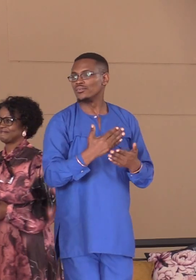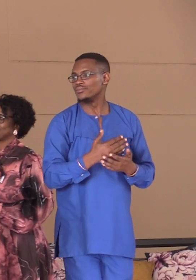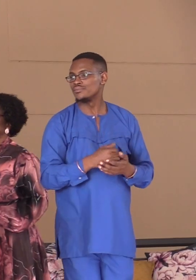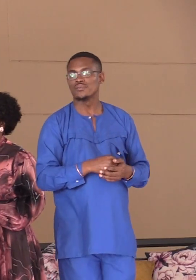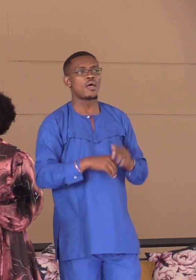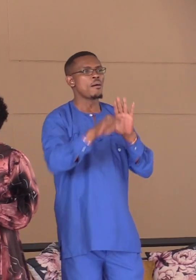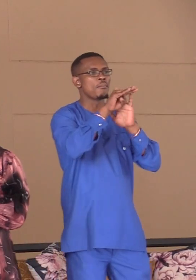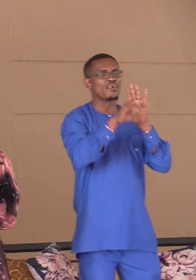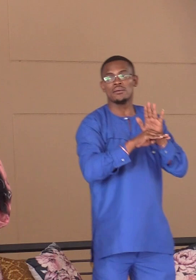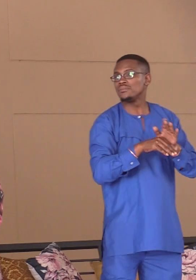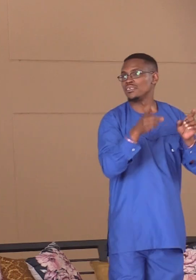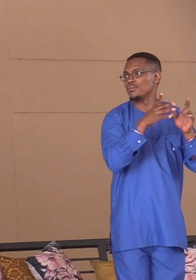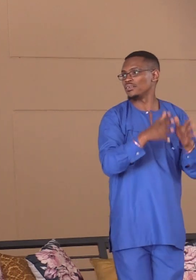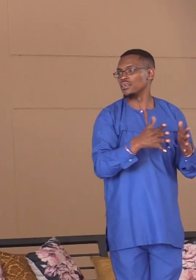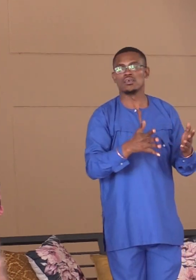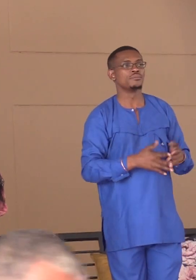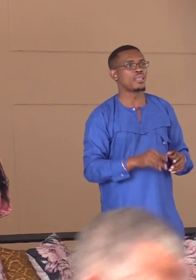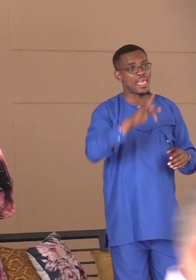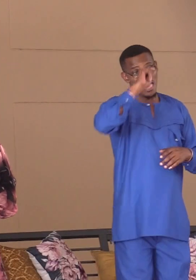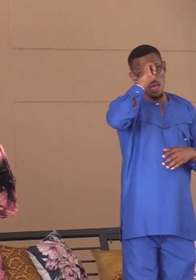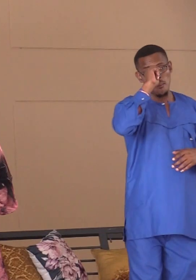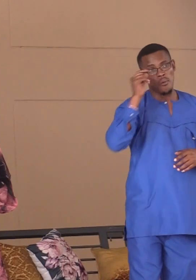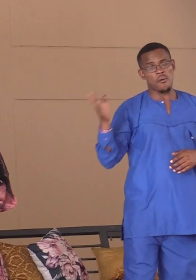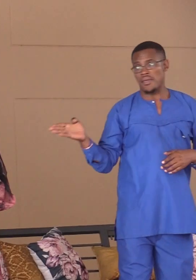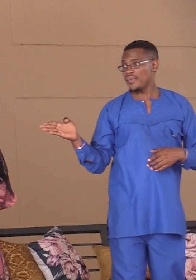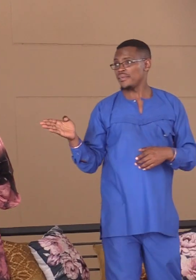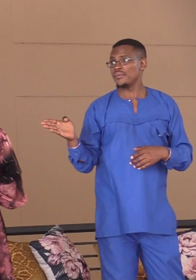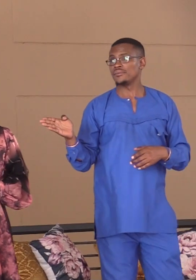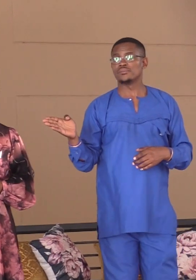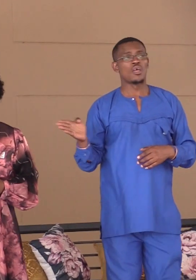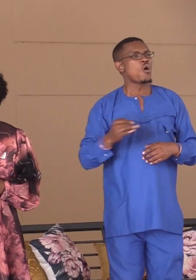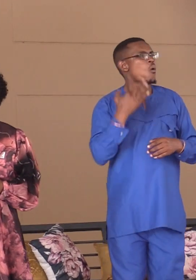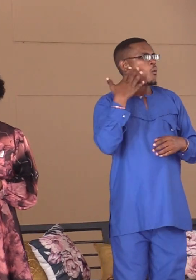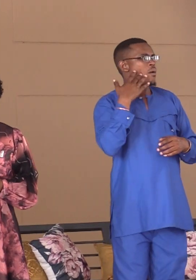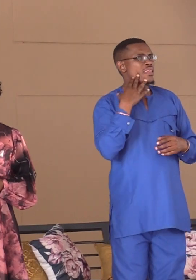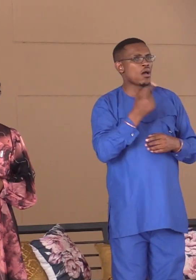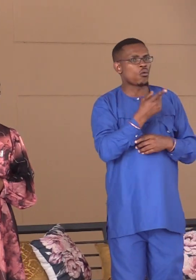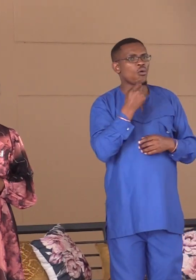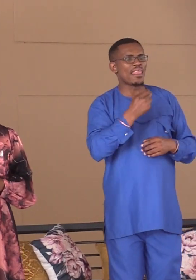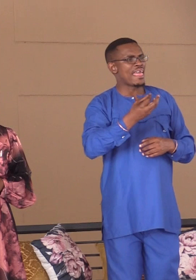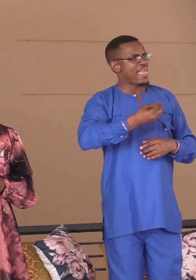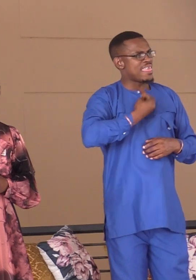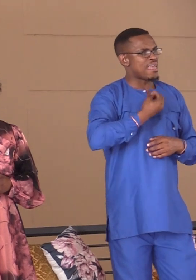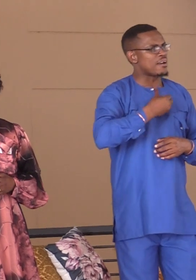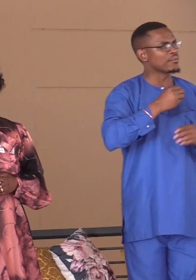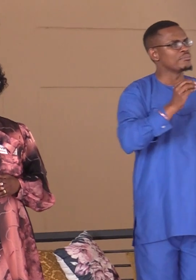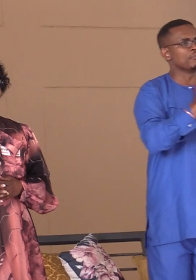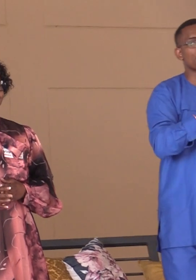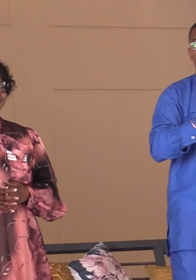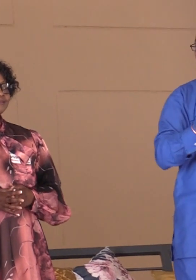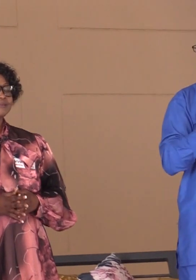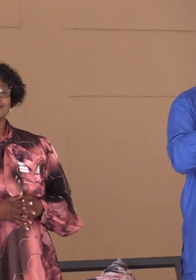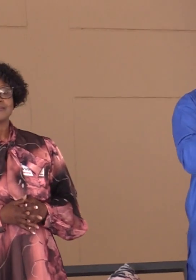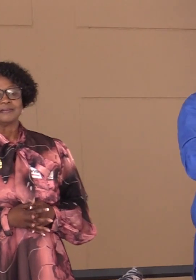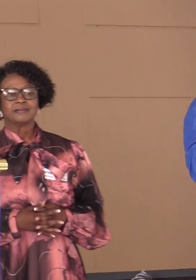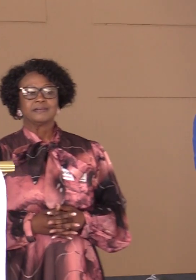the program director? This young boy, normally when I co-program direct with young learners, I adopt